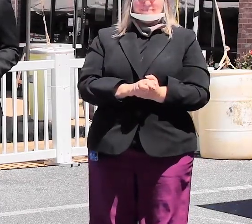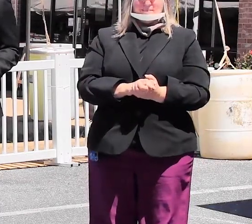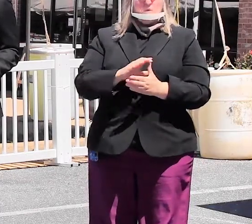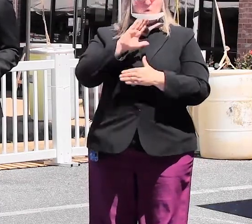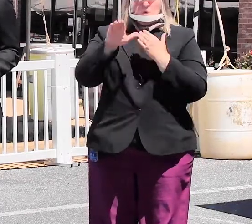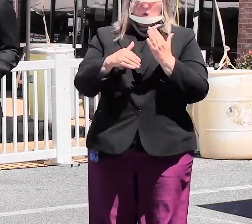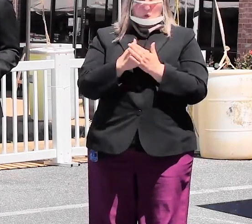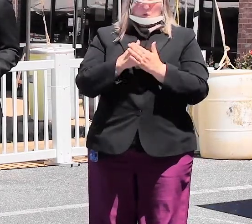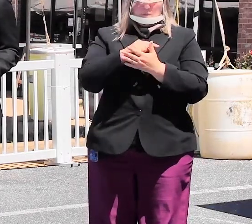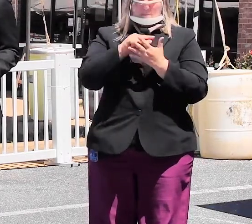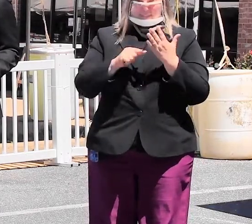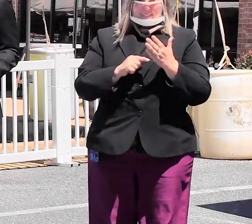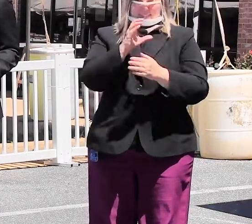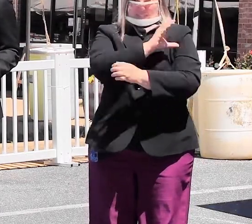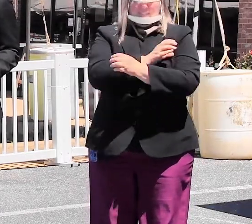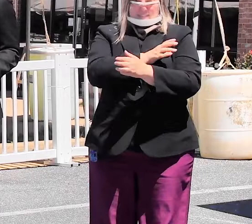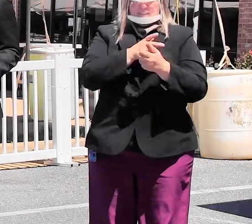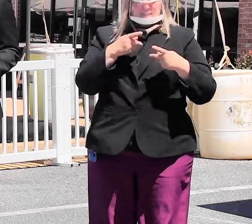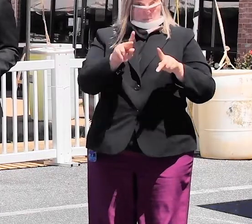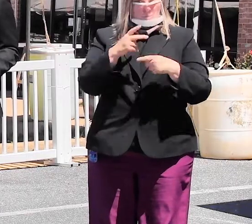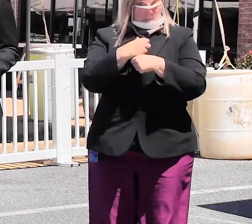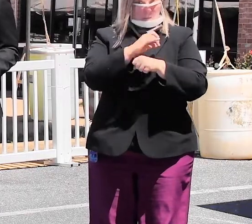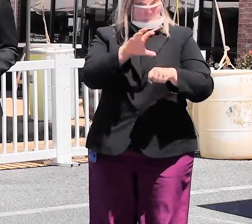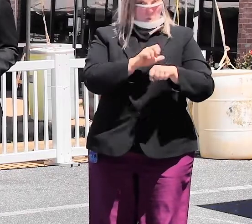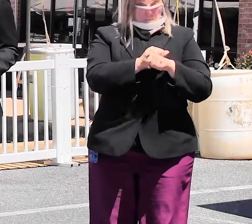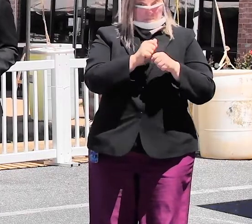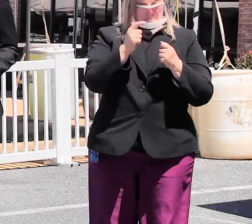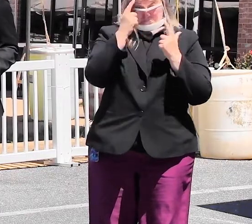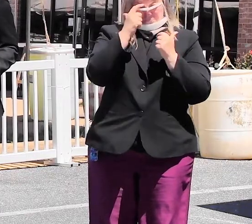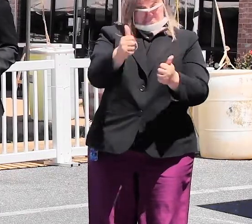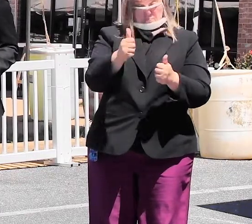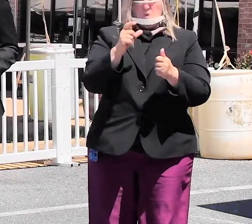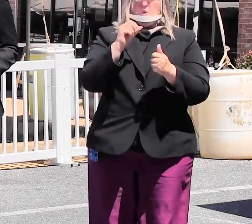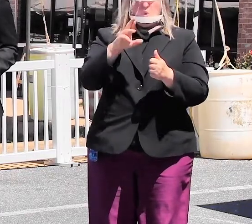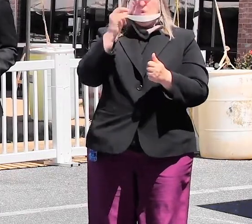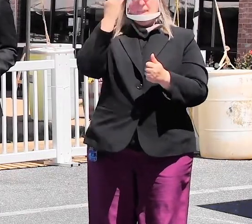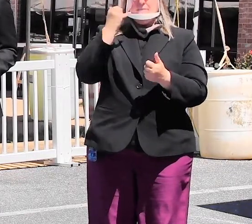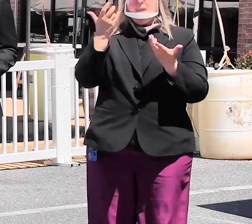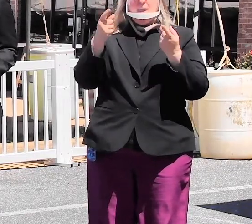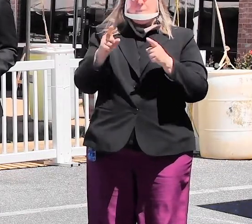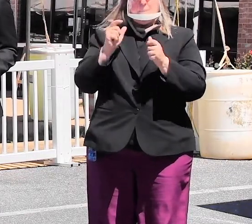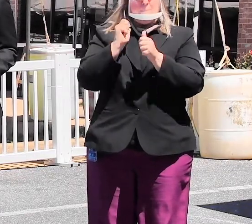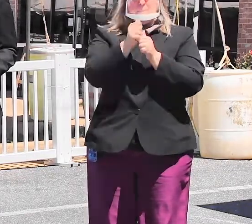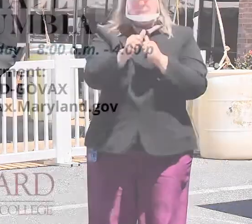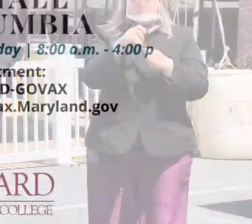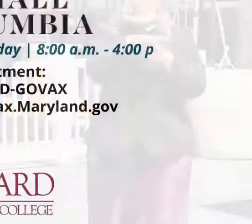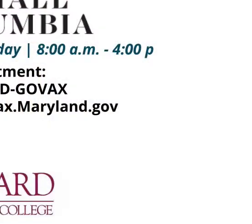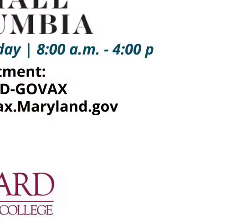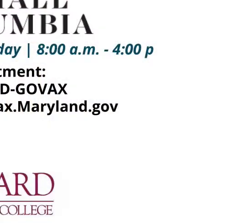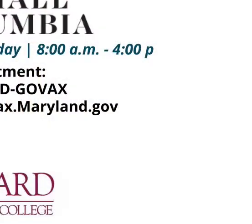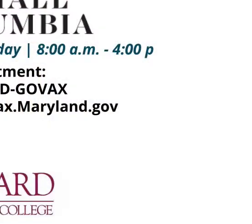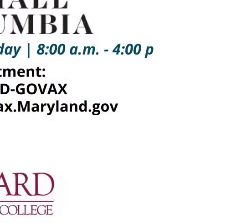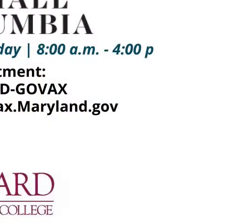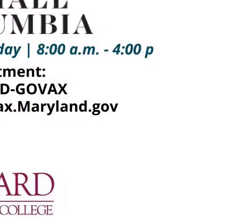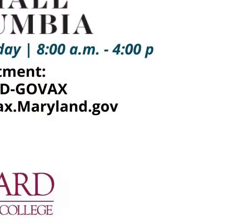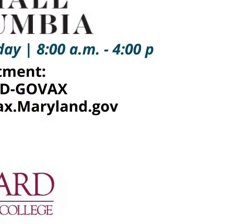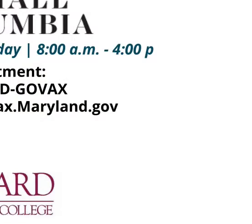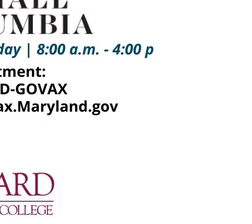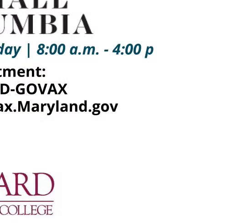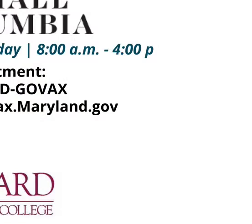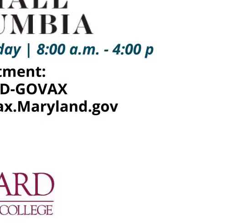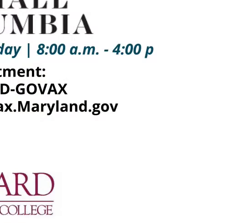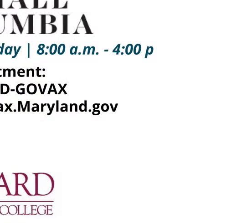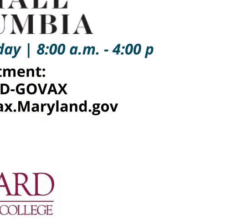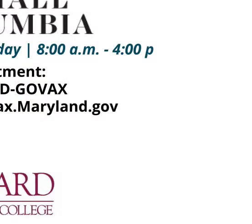All of these clinics allow you to make an appointment or just walk up if you're passing through. All of our mobile clinics,